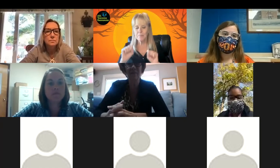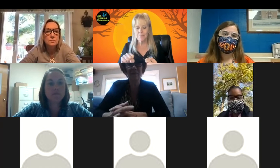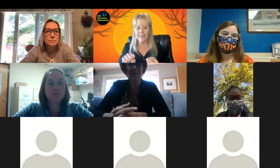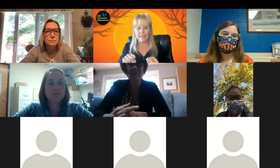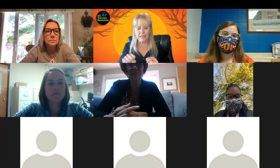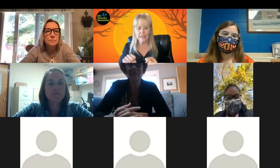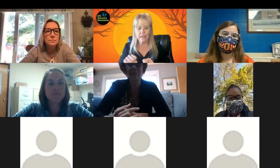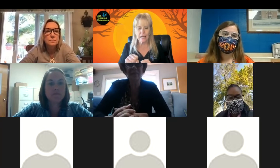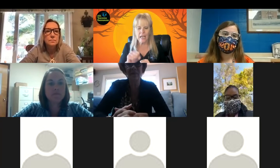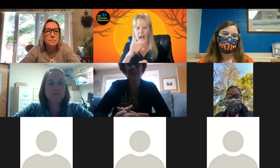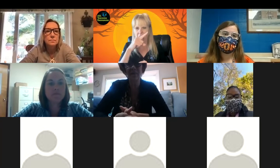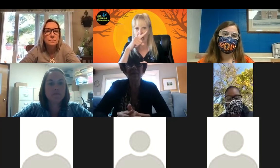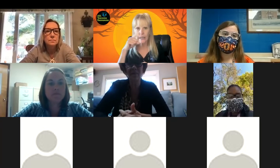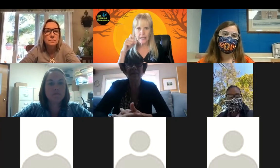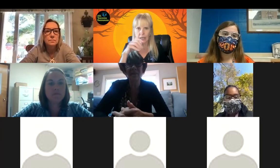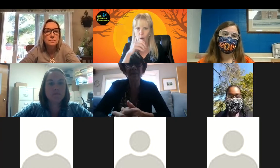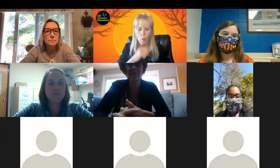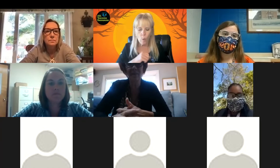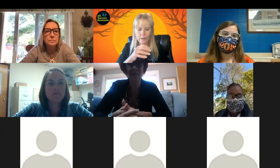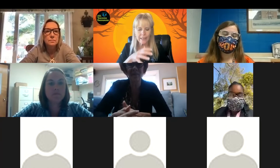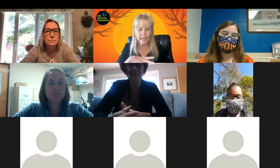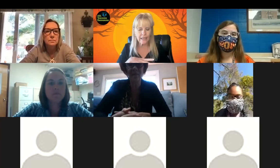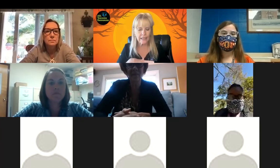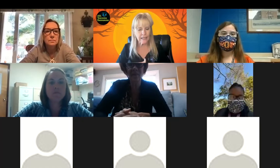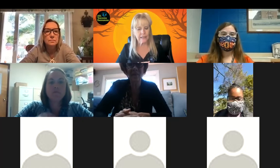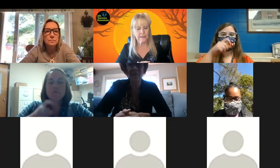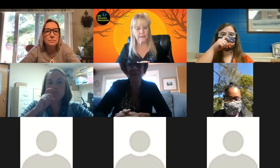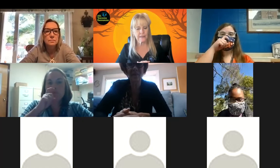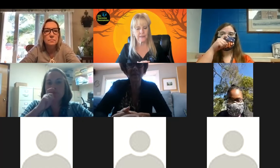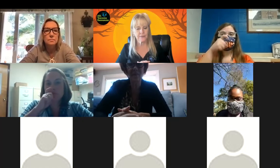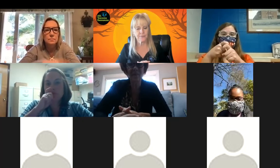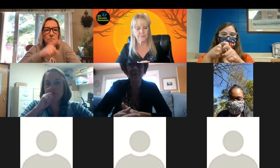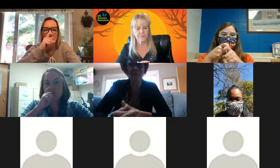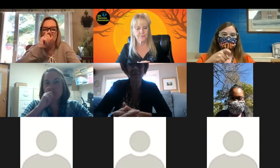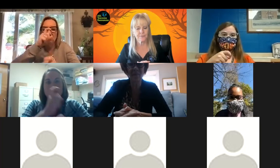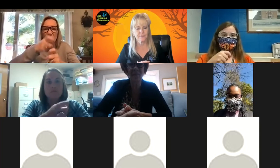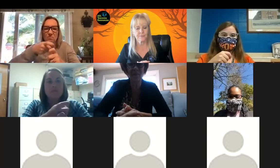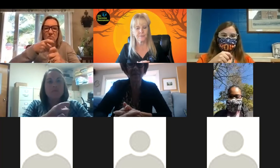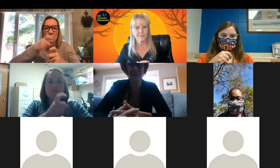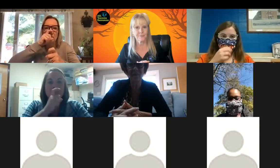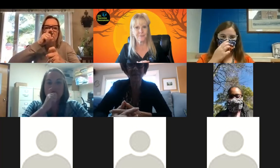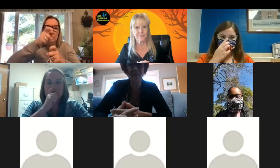I can be an ugly old lady.